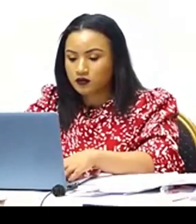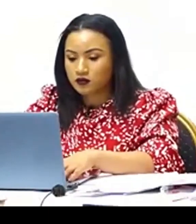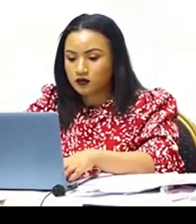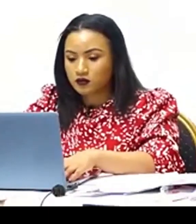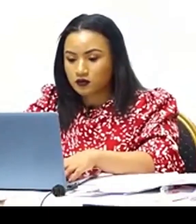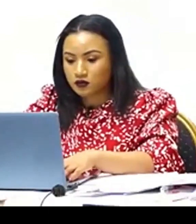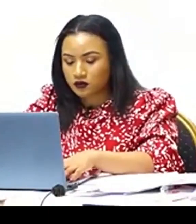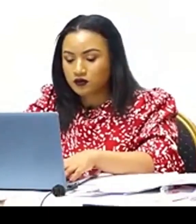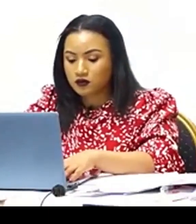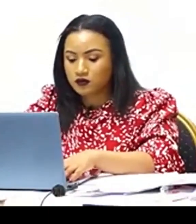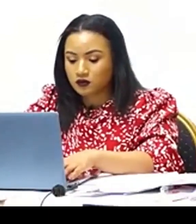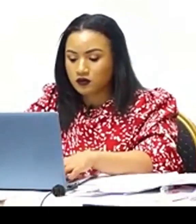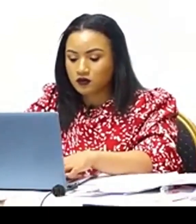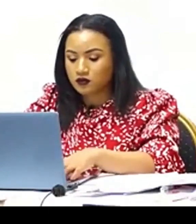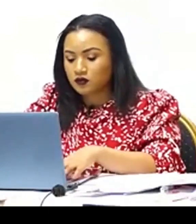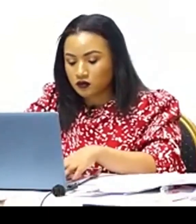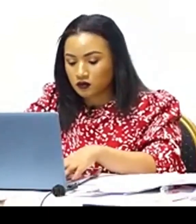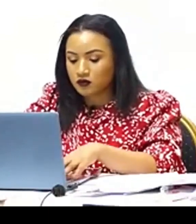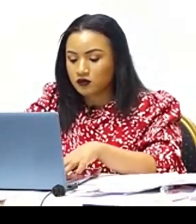regions of the world as well.